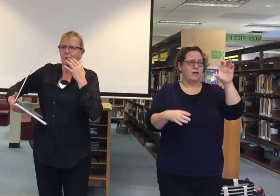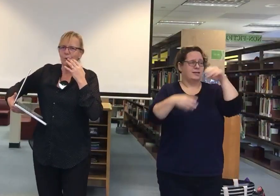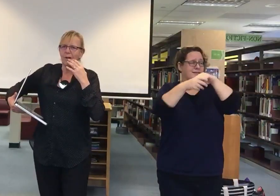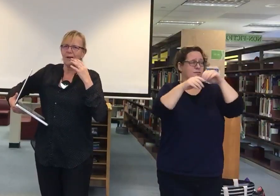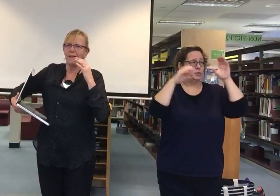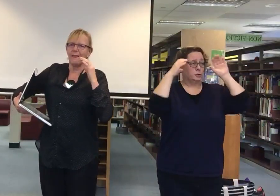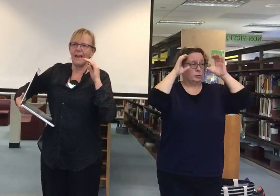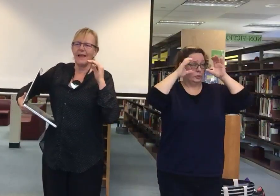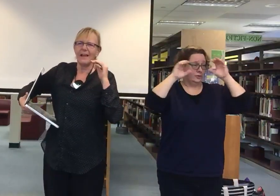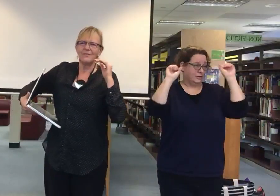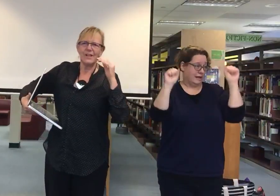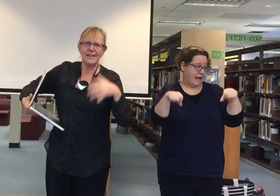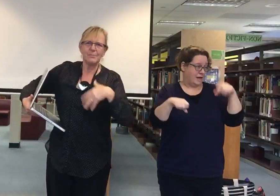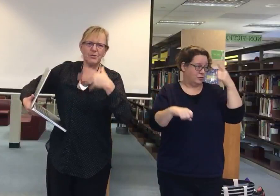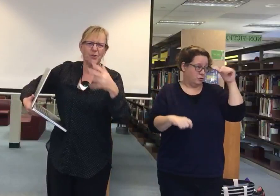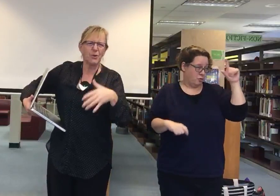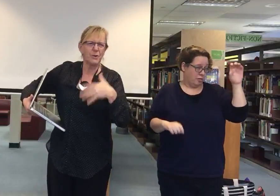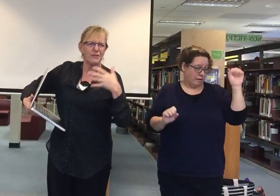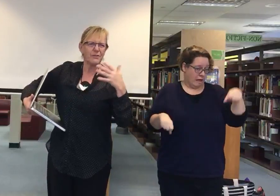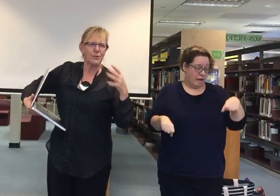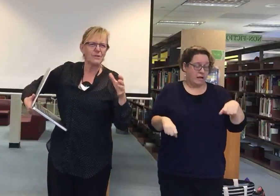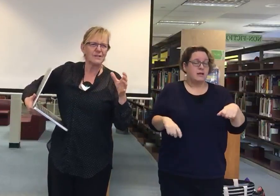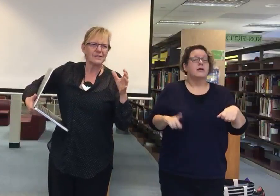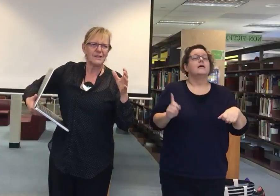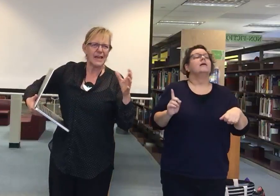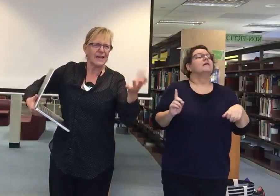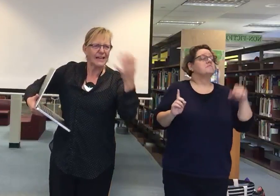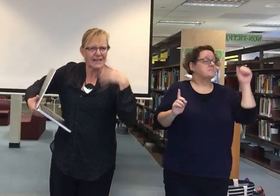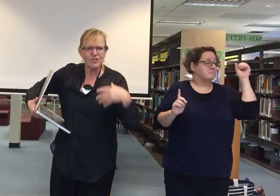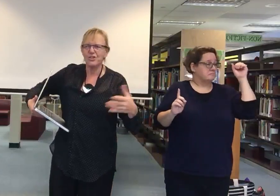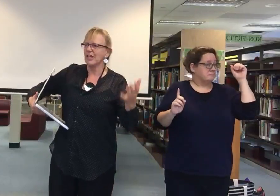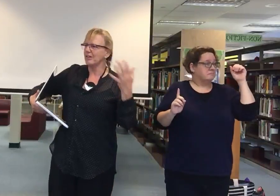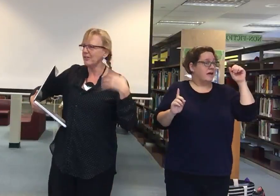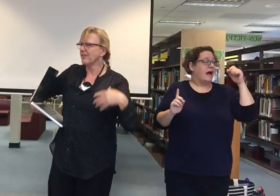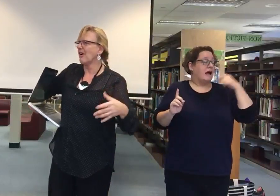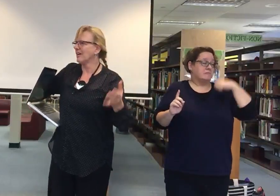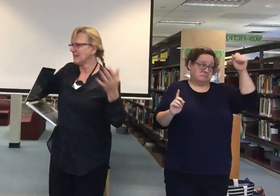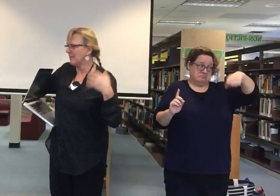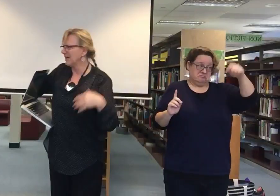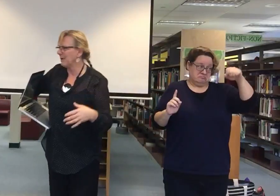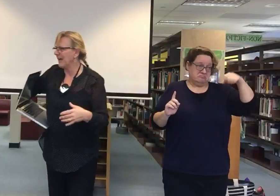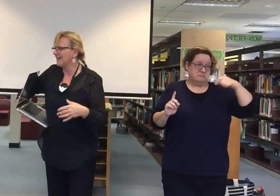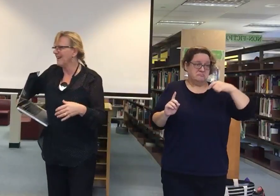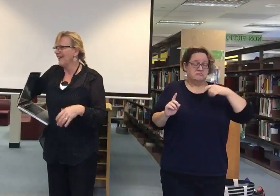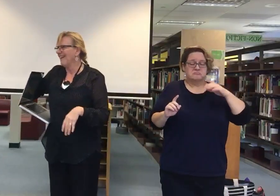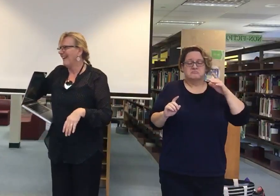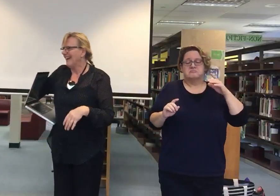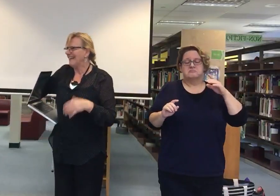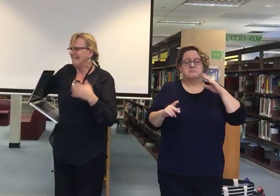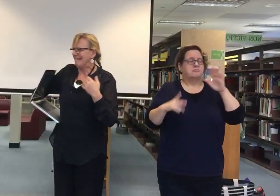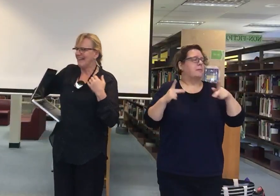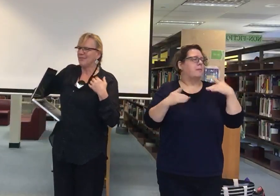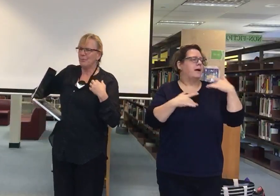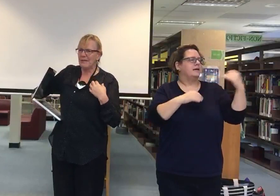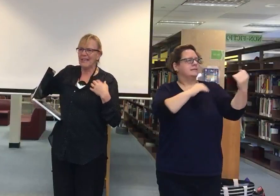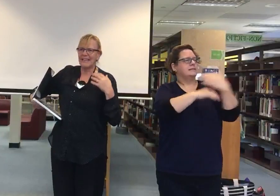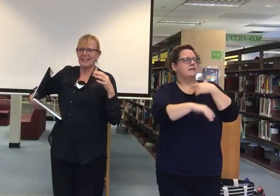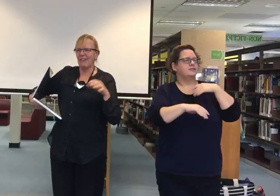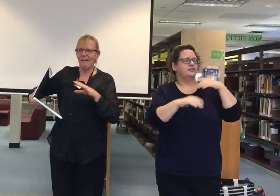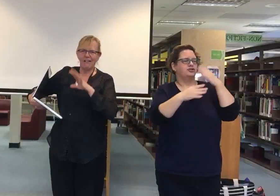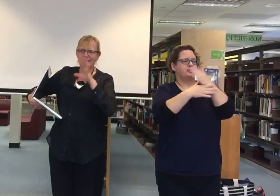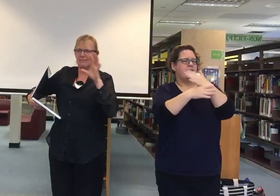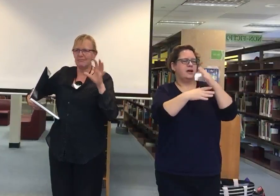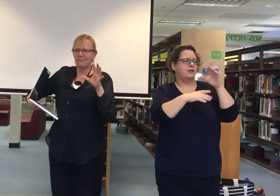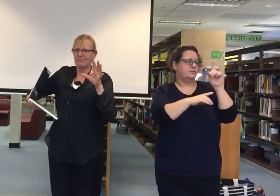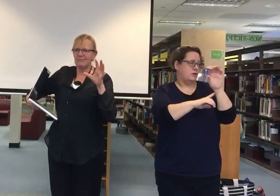And so I've done that before with folks, and I get shared docs my way, and for me, I